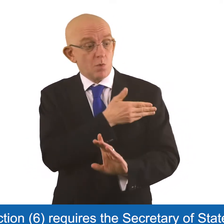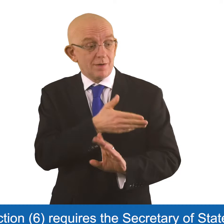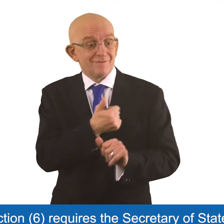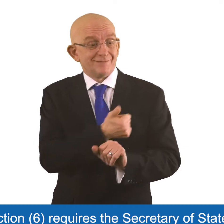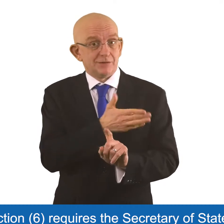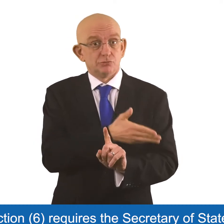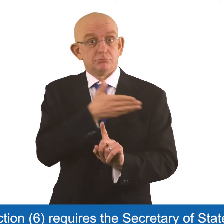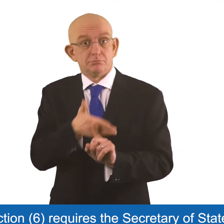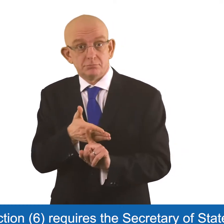period ends.